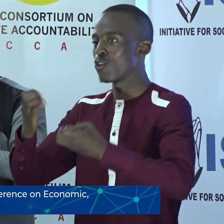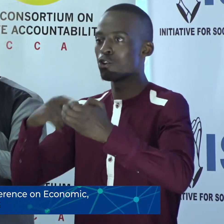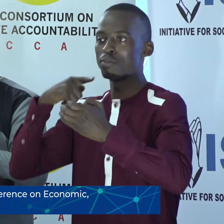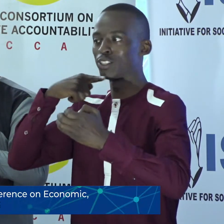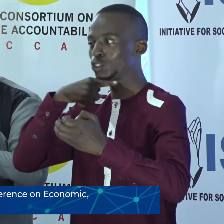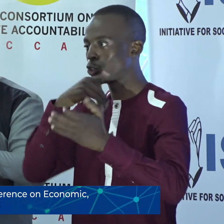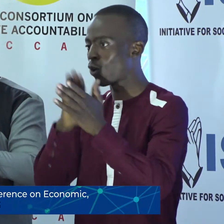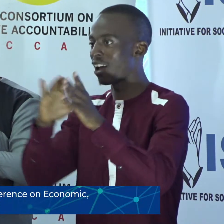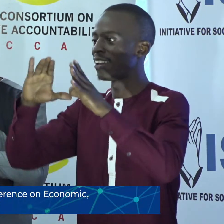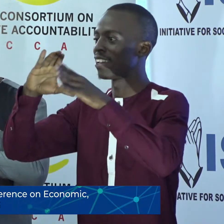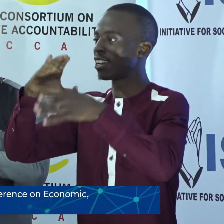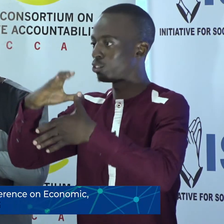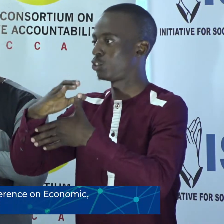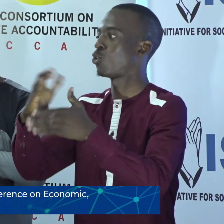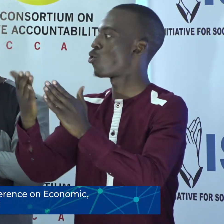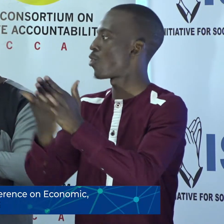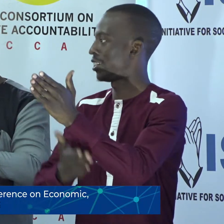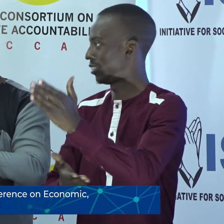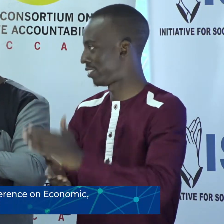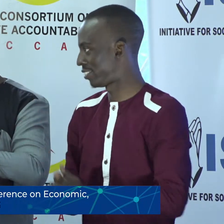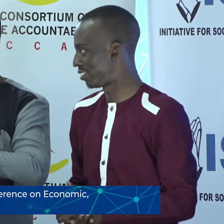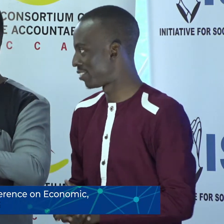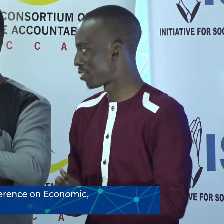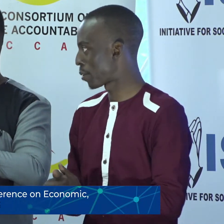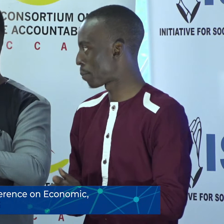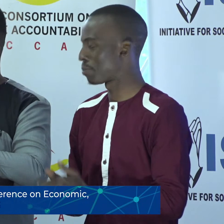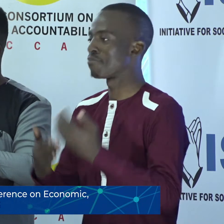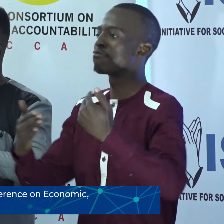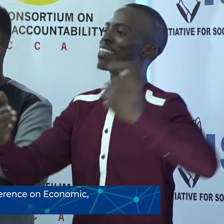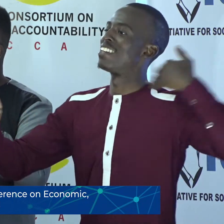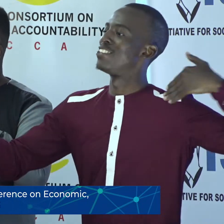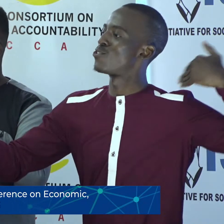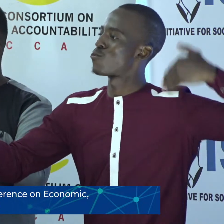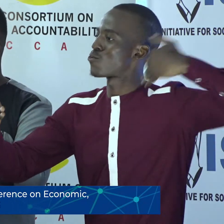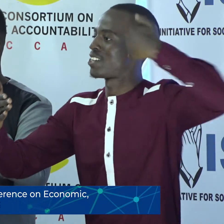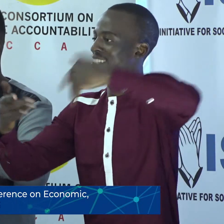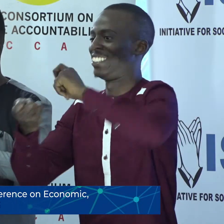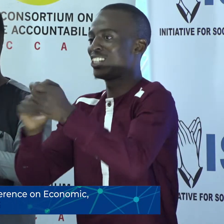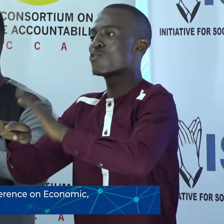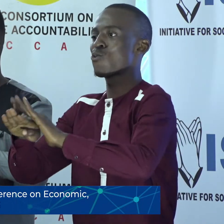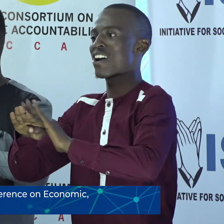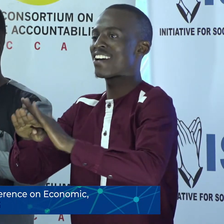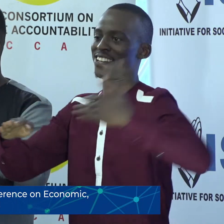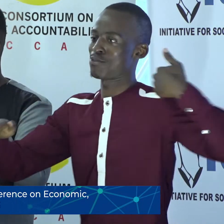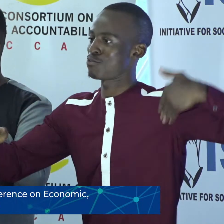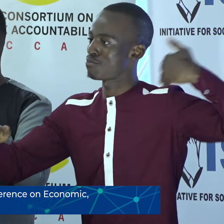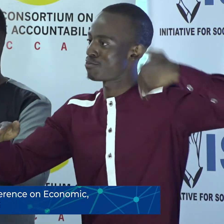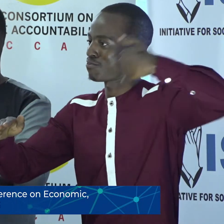Social and Cultural Rights. Jetuvudde oba jenvudde waffe.